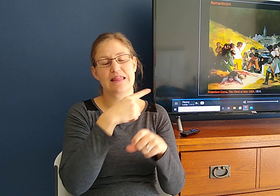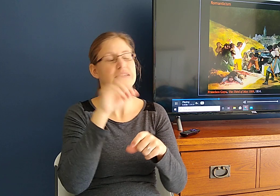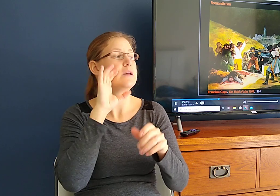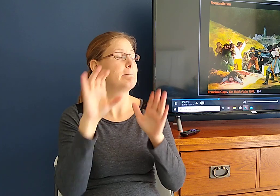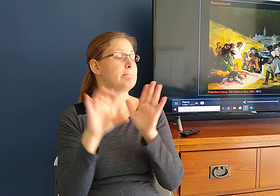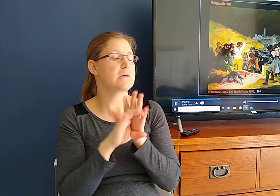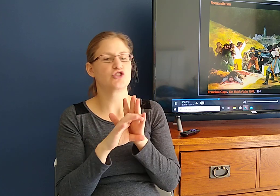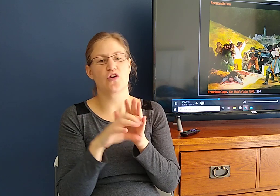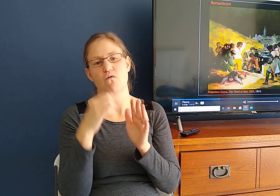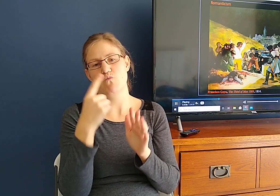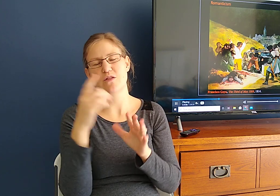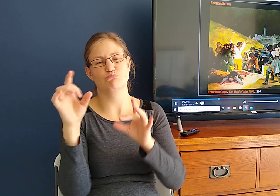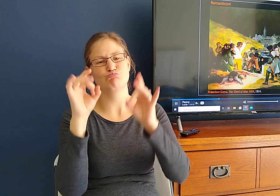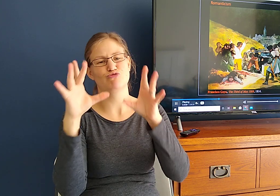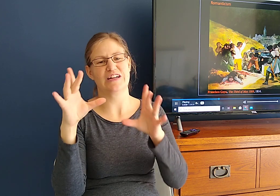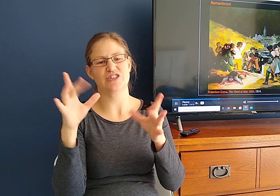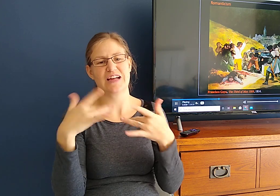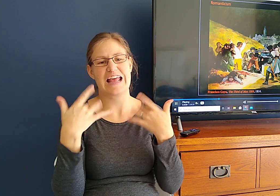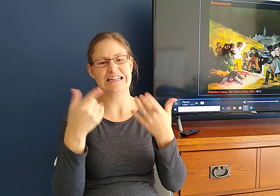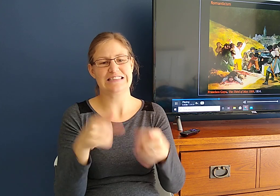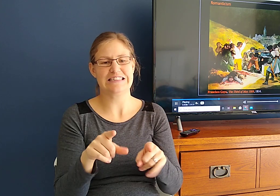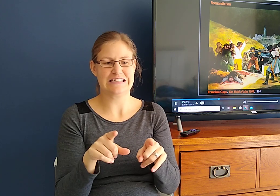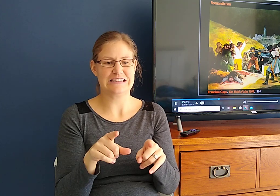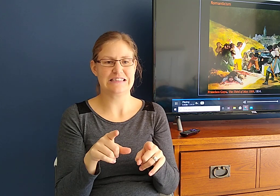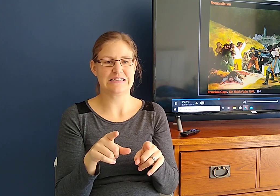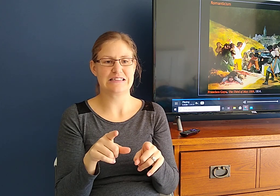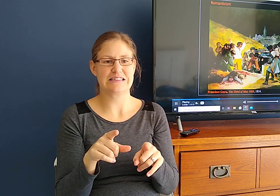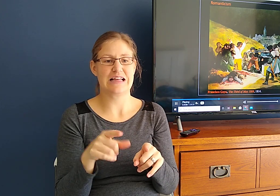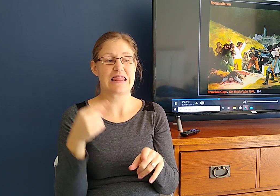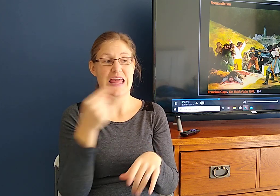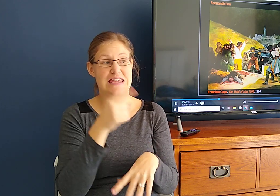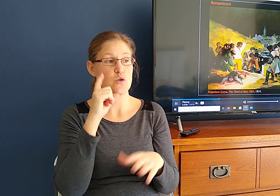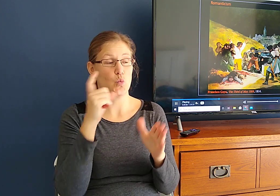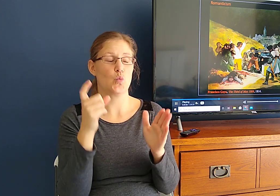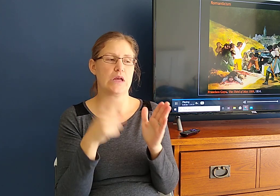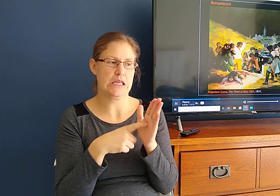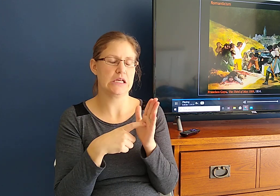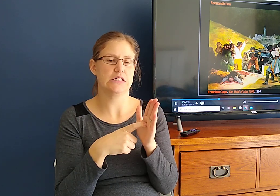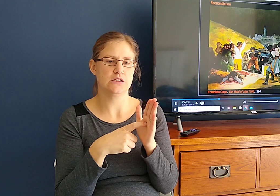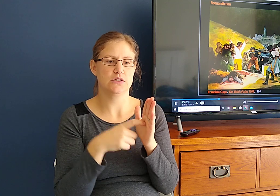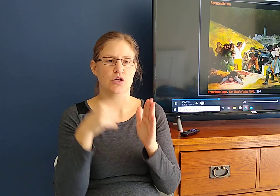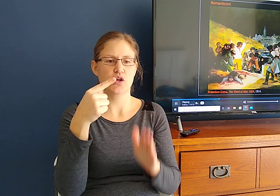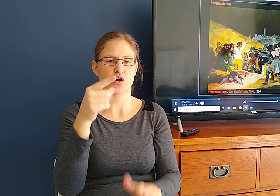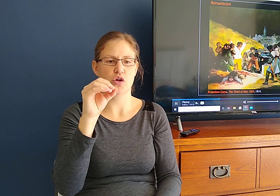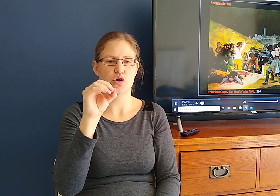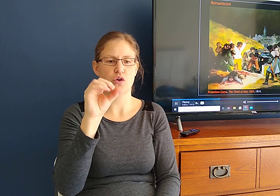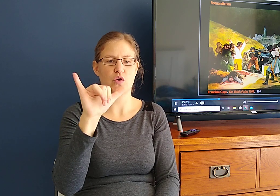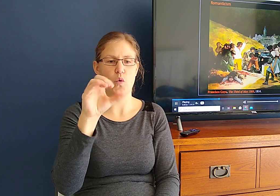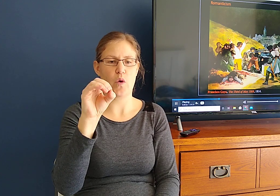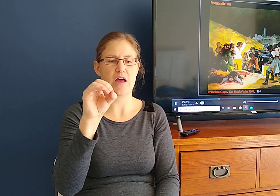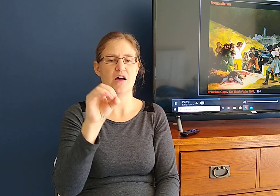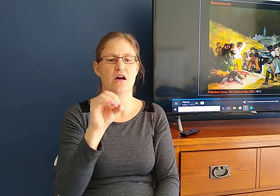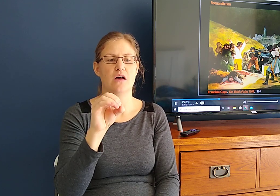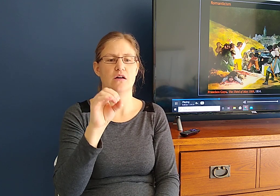of those tragic incidents that he witnessed. Goya was vividly and